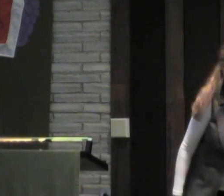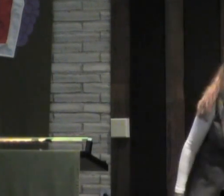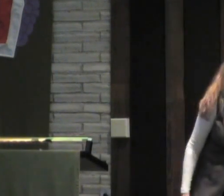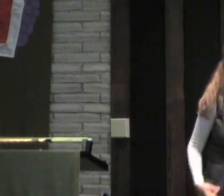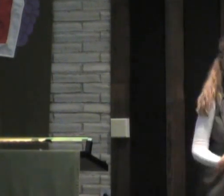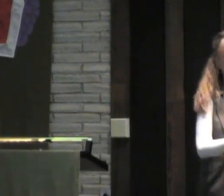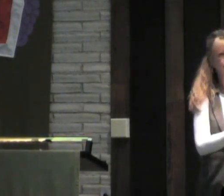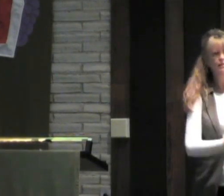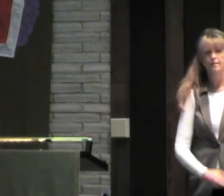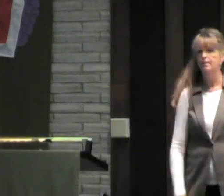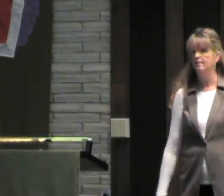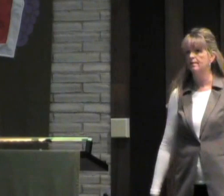I mean, you're going to be happy with this.